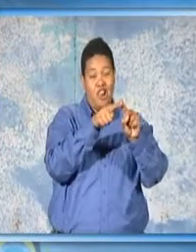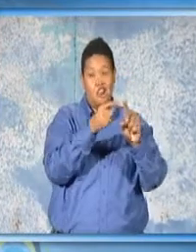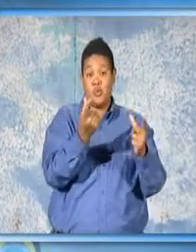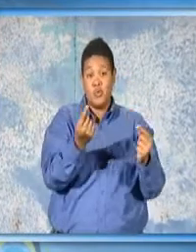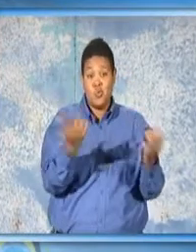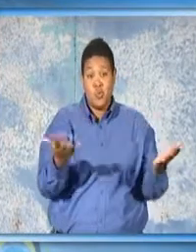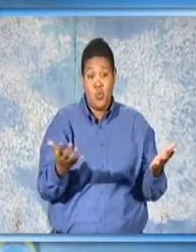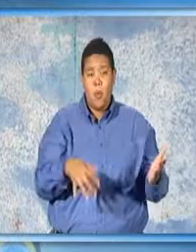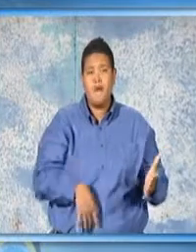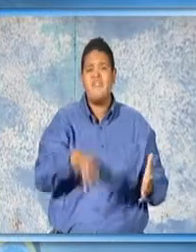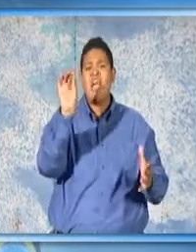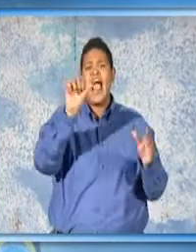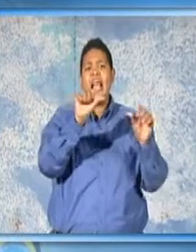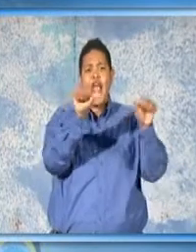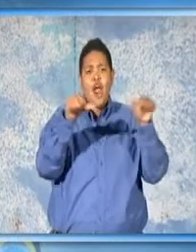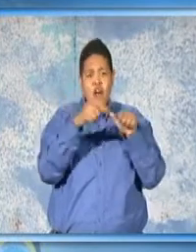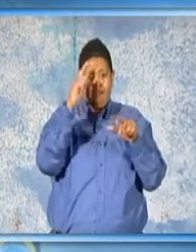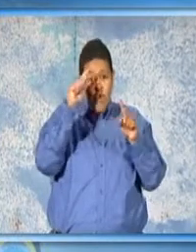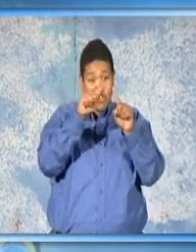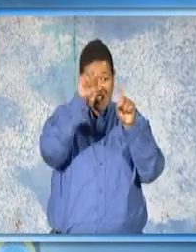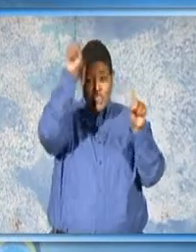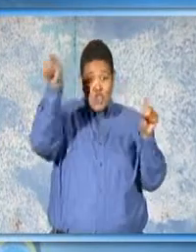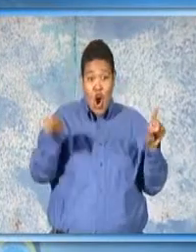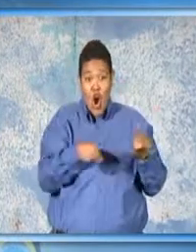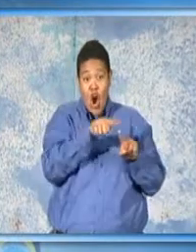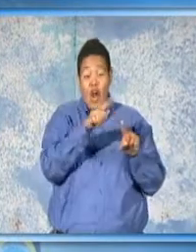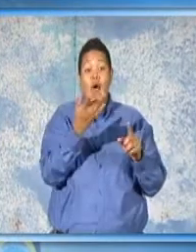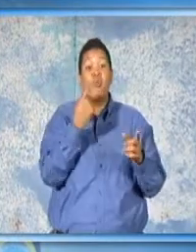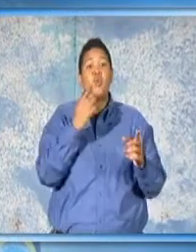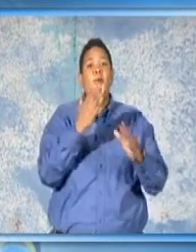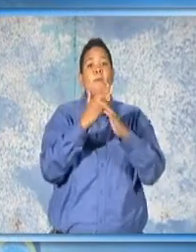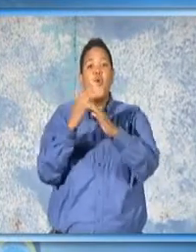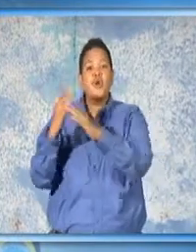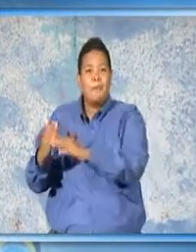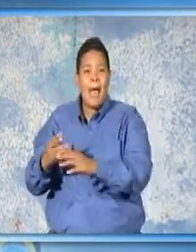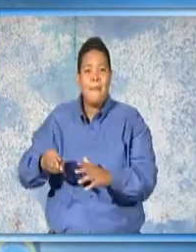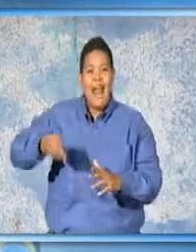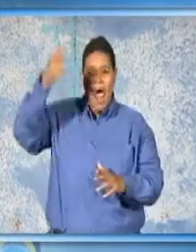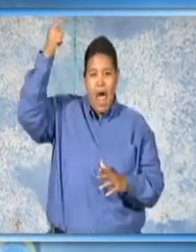find the area of this circle and multiply it by the height of the cylinder.